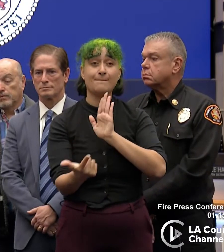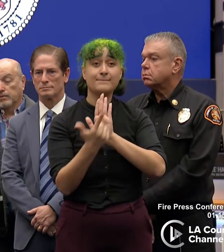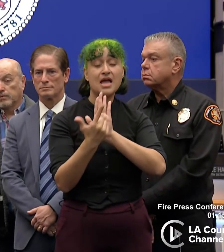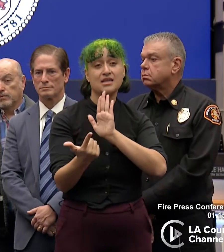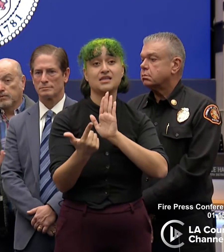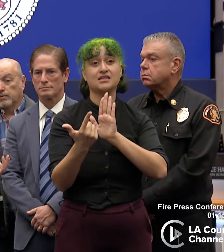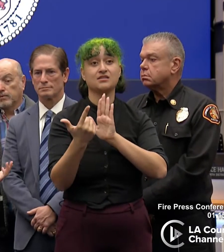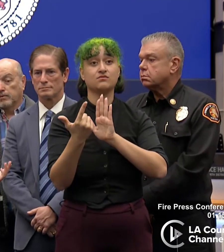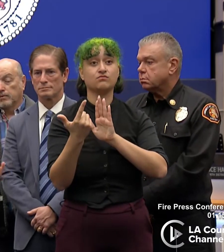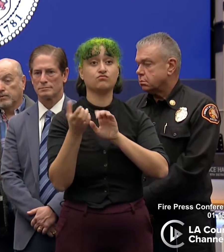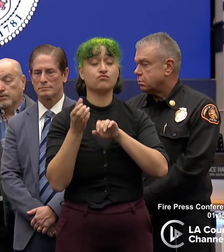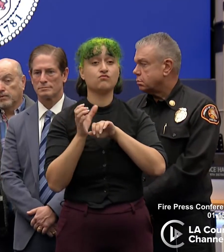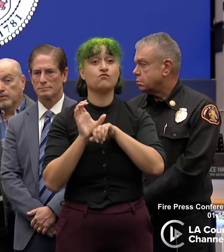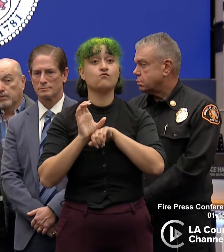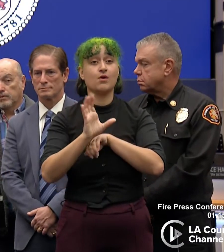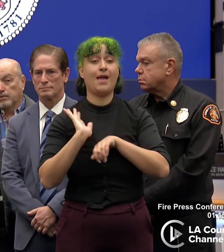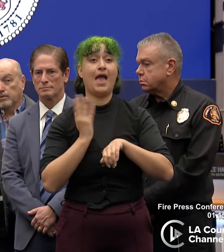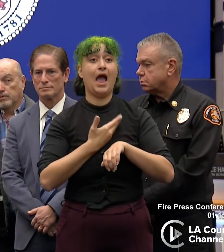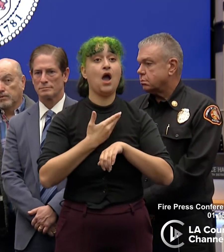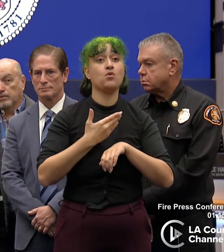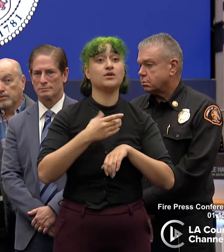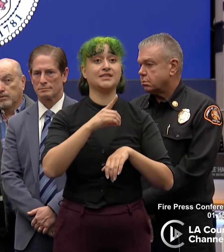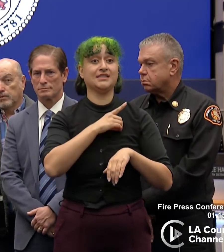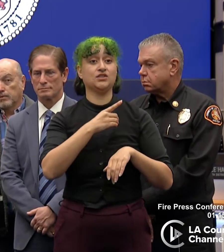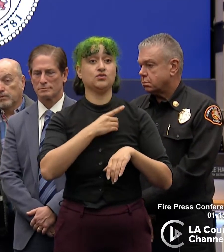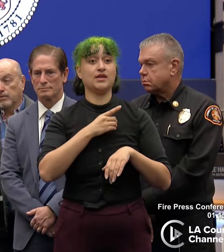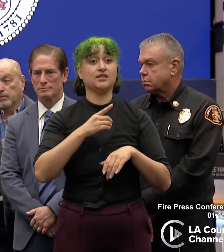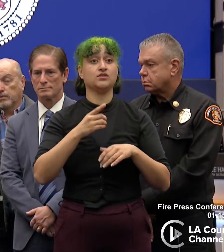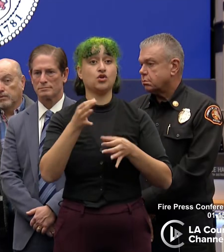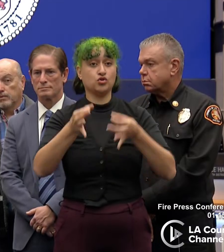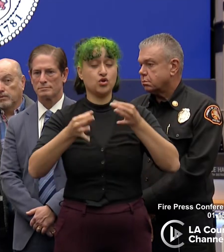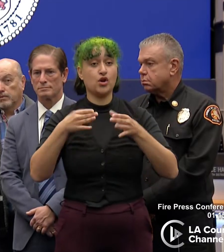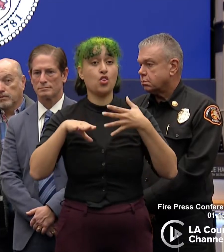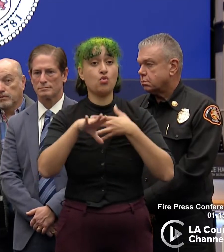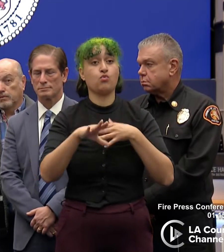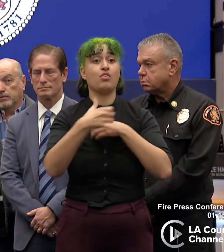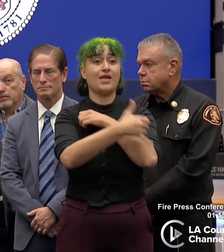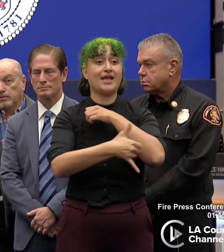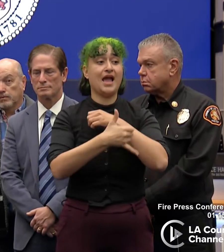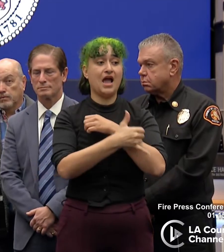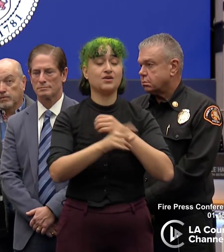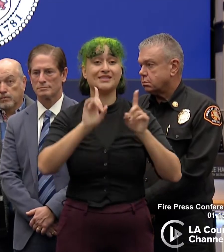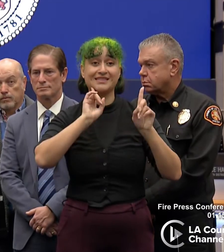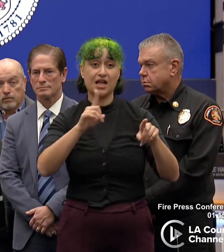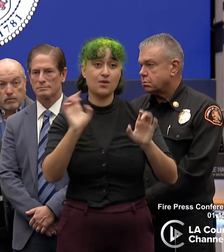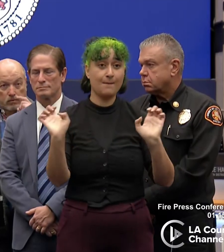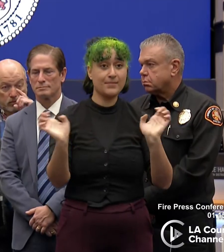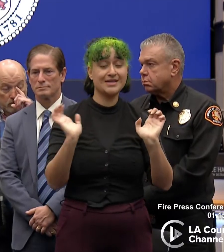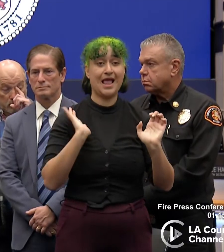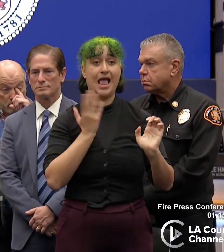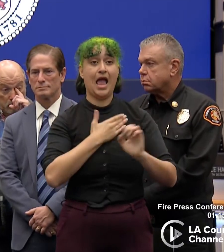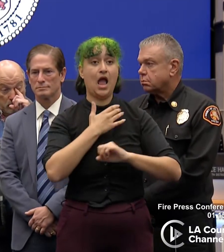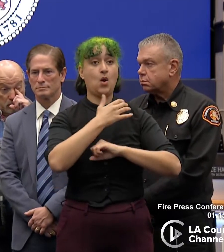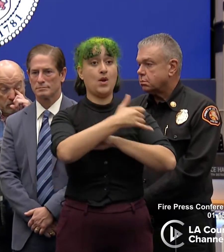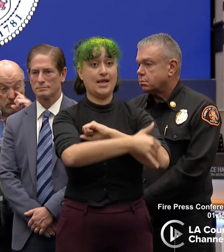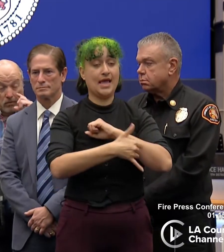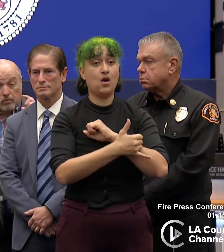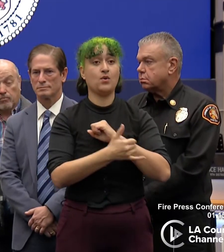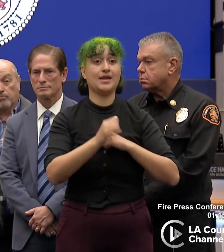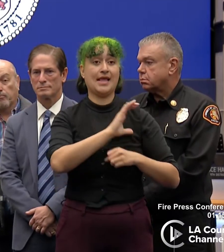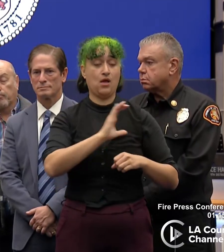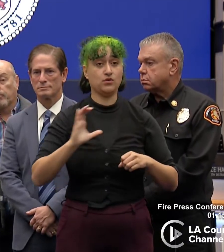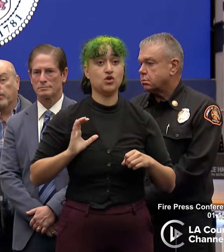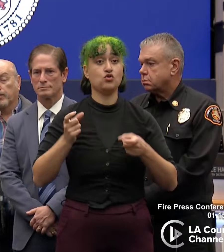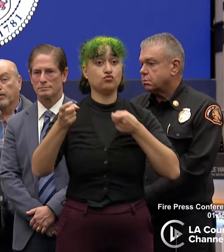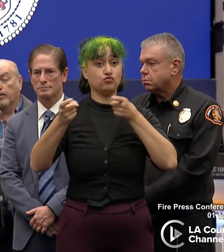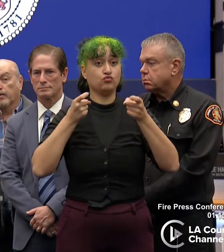are enforced by our district attorney, as you heard. Through the county's declaration of emergency, our county council and our director